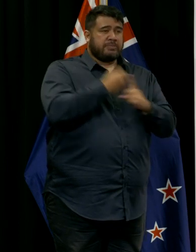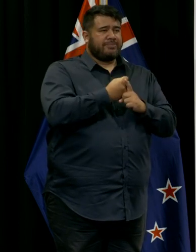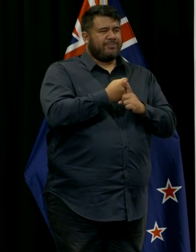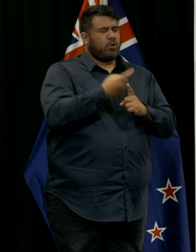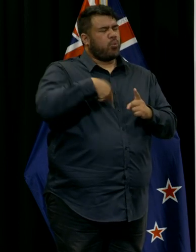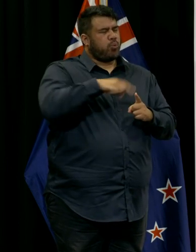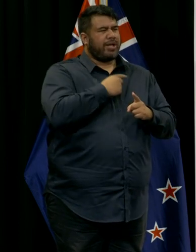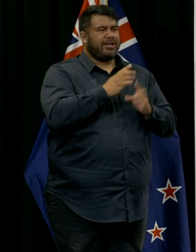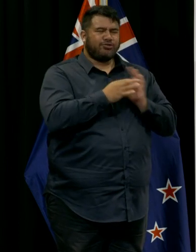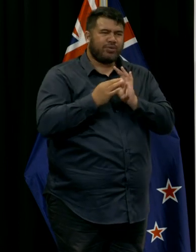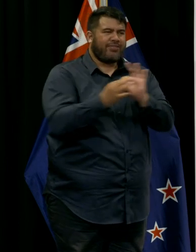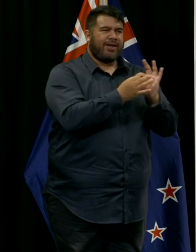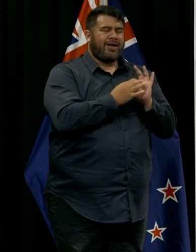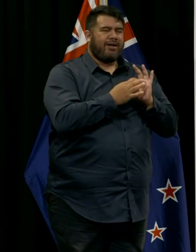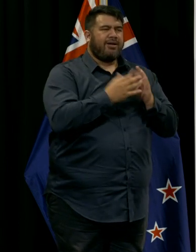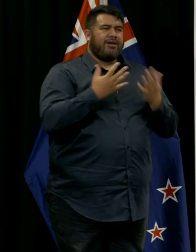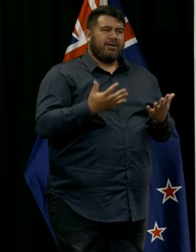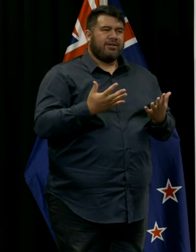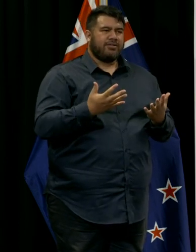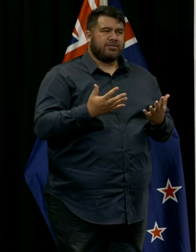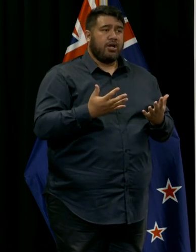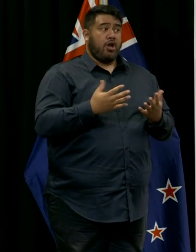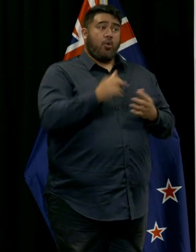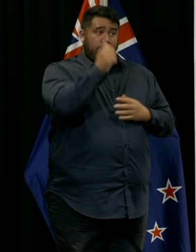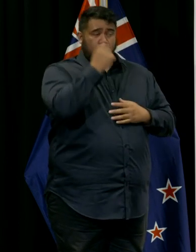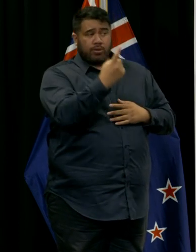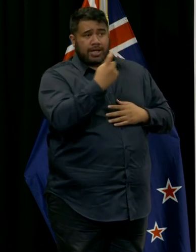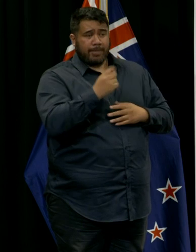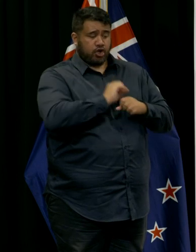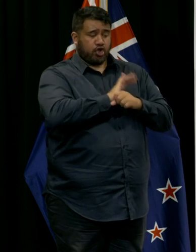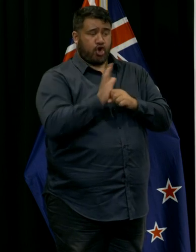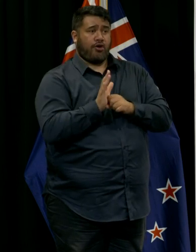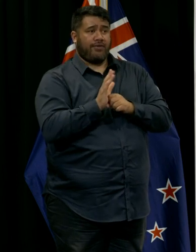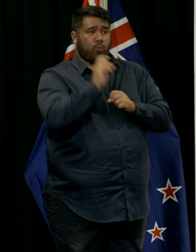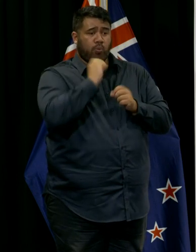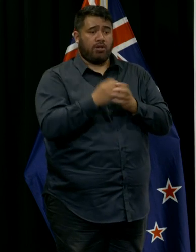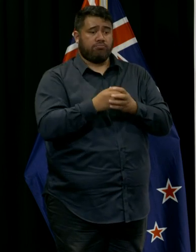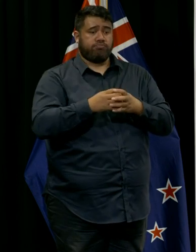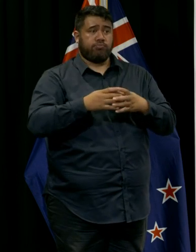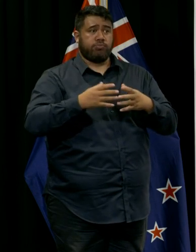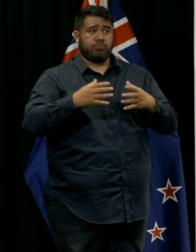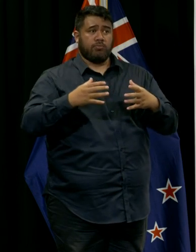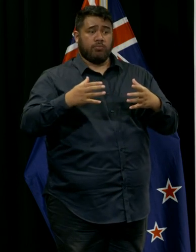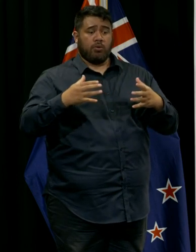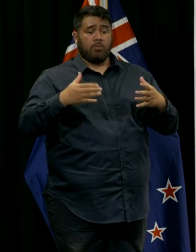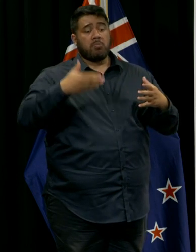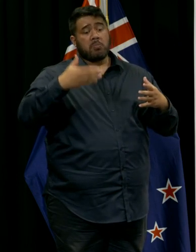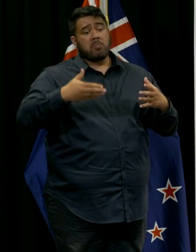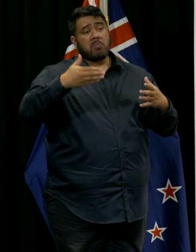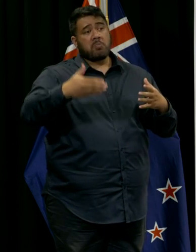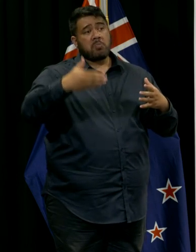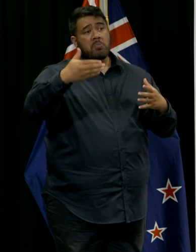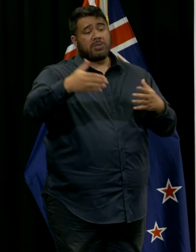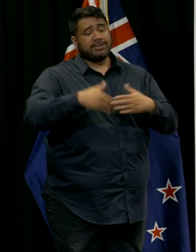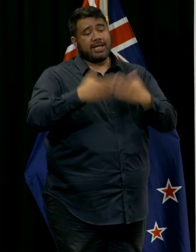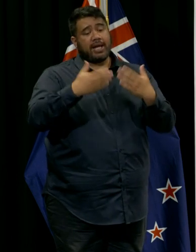together, and we will expect the number of COVID-19 cases in New Zealand to continue to increase over coming